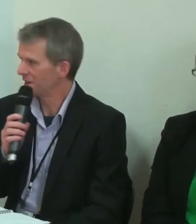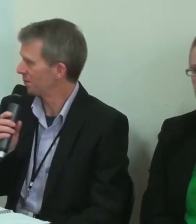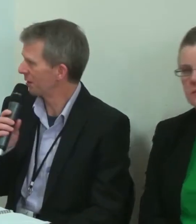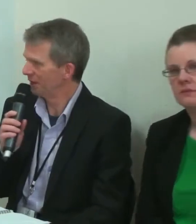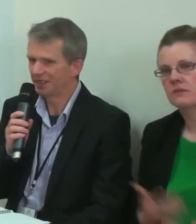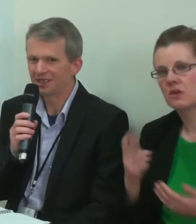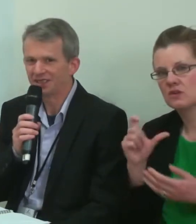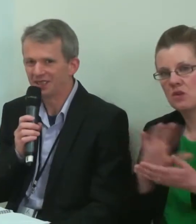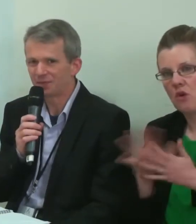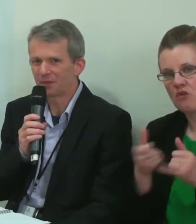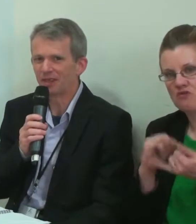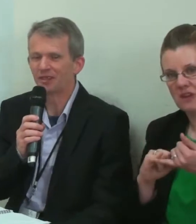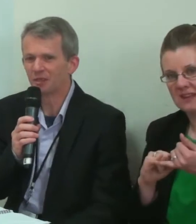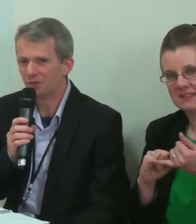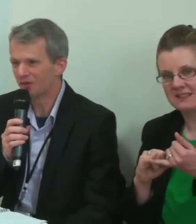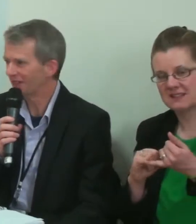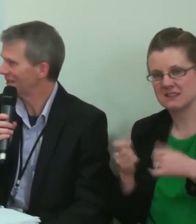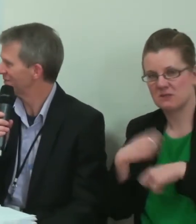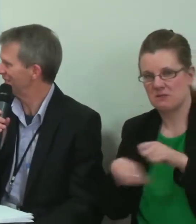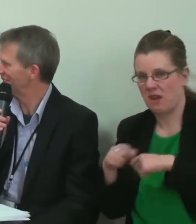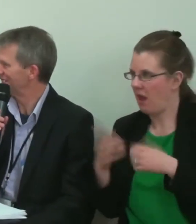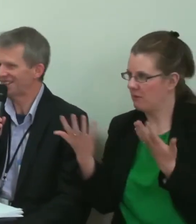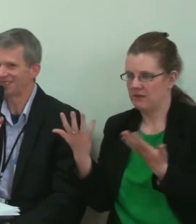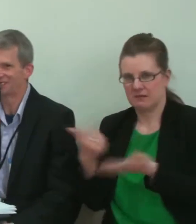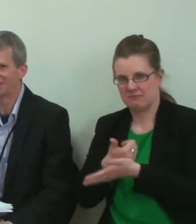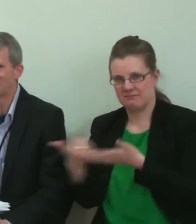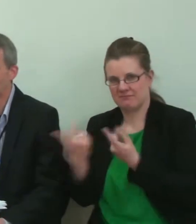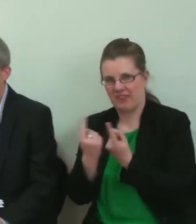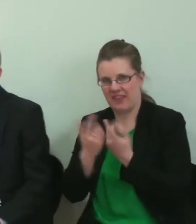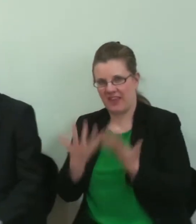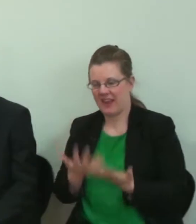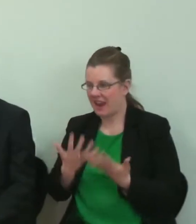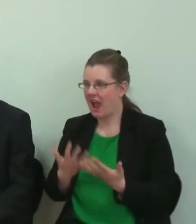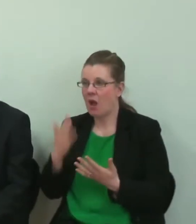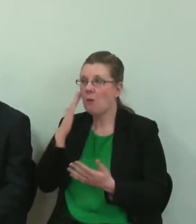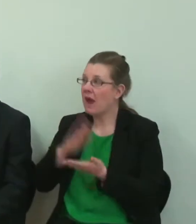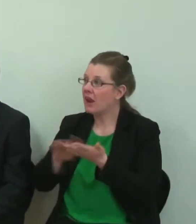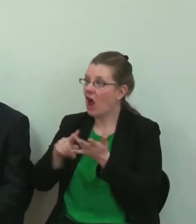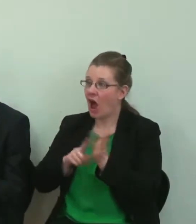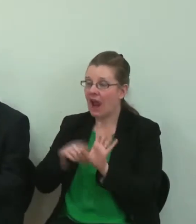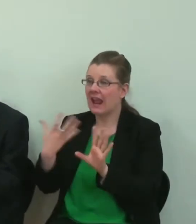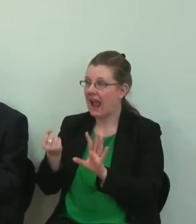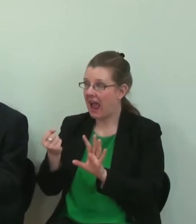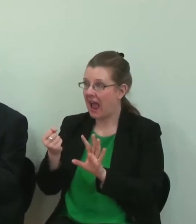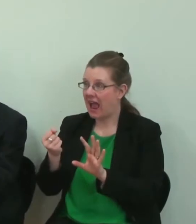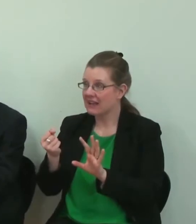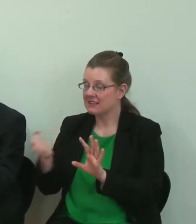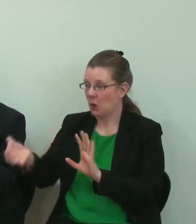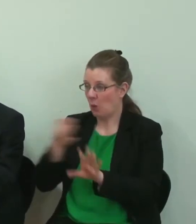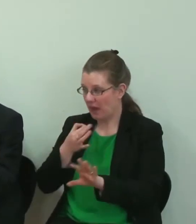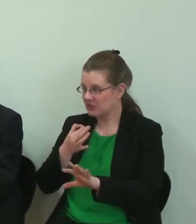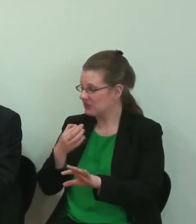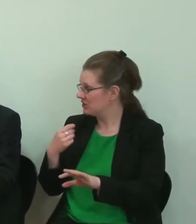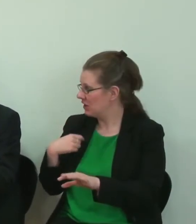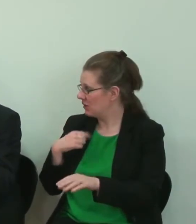So, Chris, it's becoming the normal thing now. We know that whenever Holly has a question, I'm coming to you to make sure that we get it